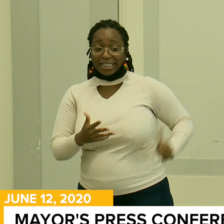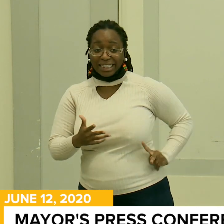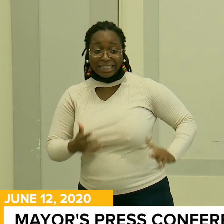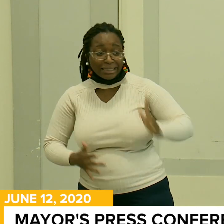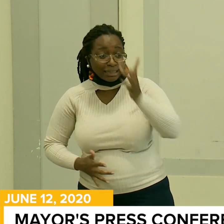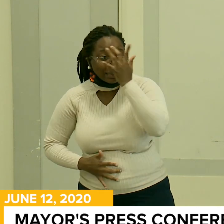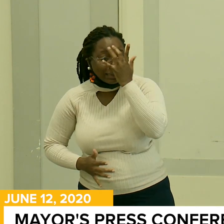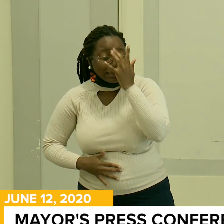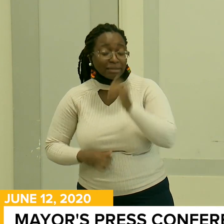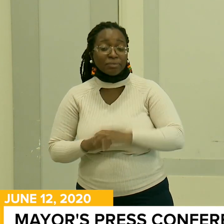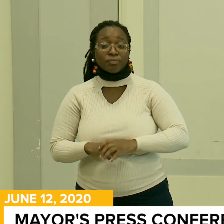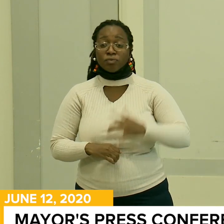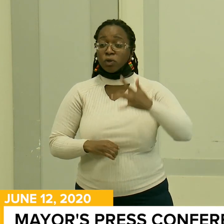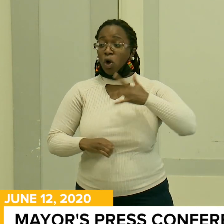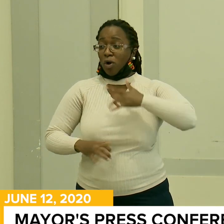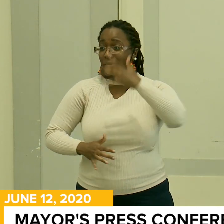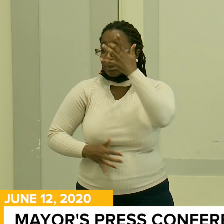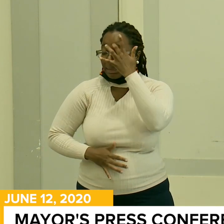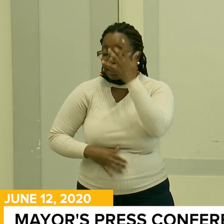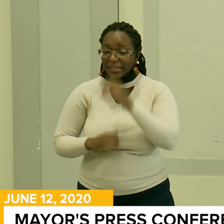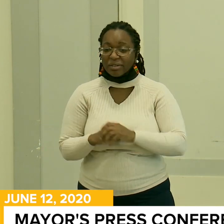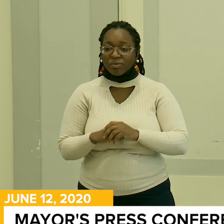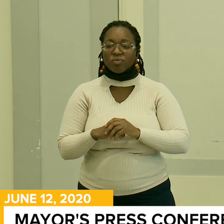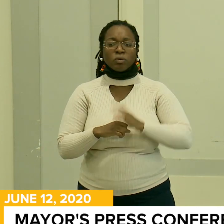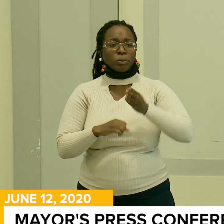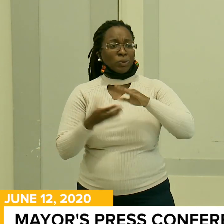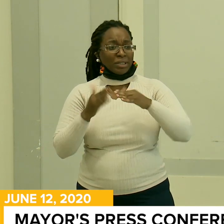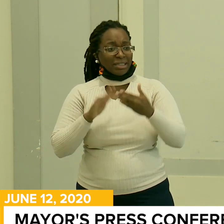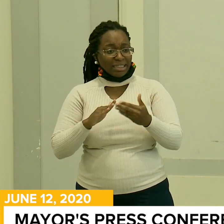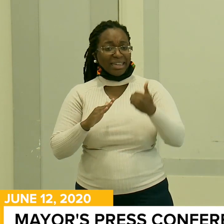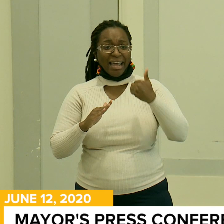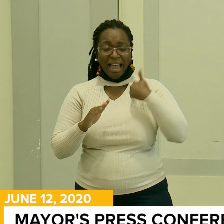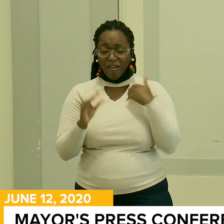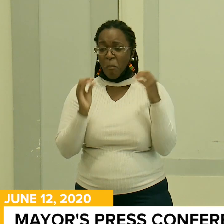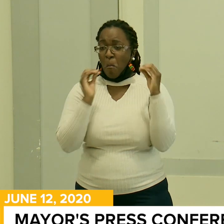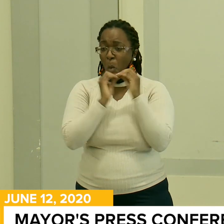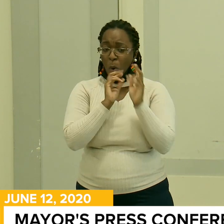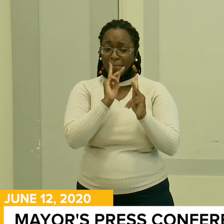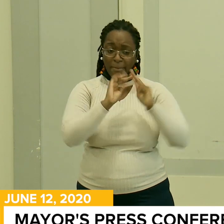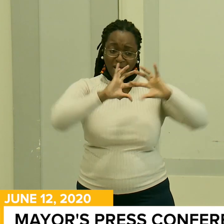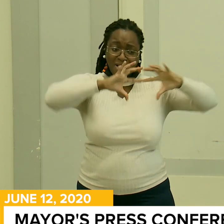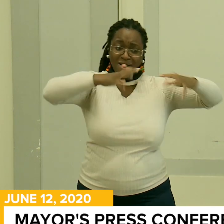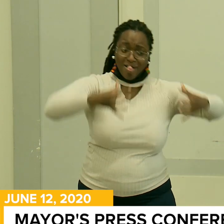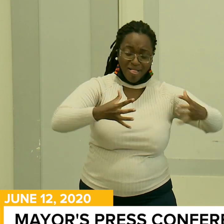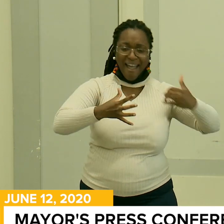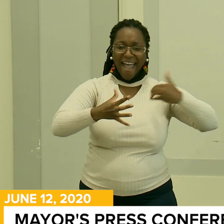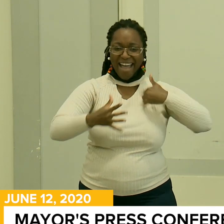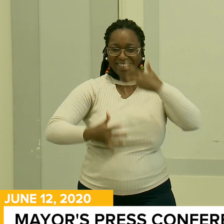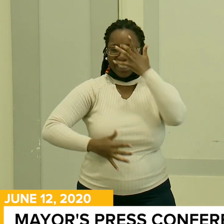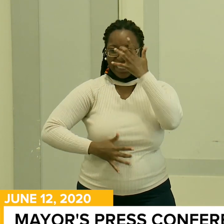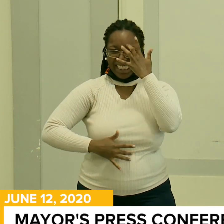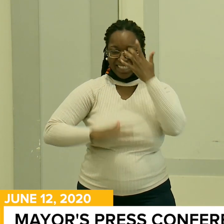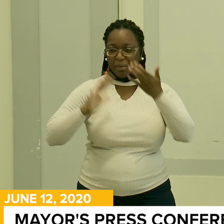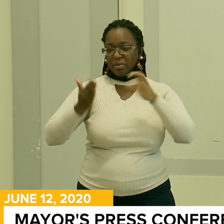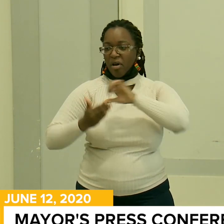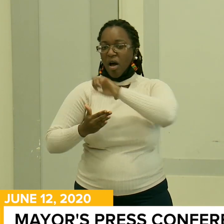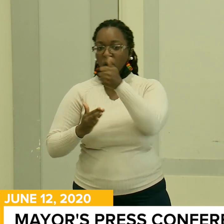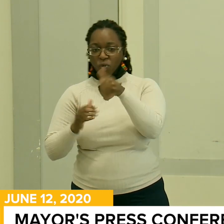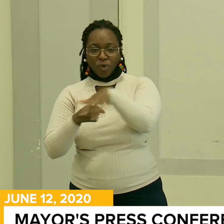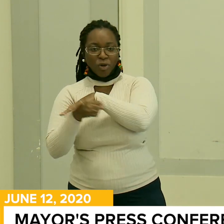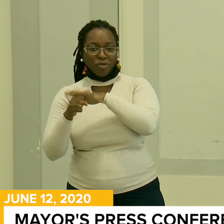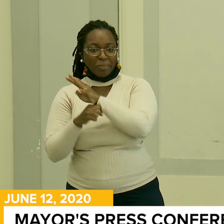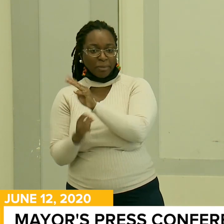disease. Baltimore City has more underlying chronic conditions at the population level than most other jurisdictions in Maryland, and in the midst